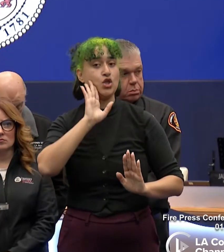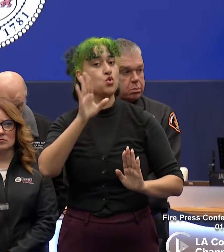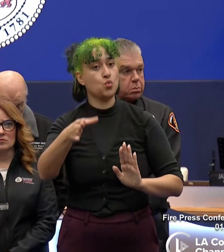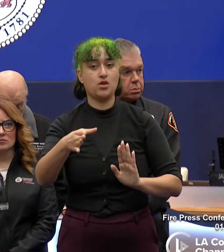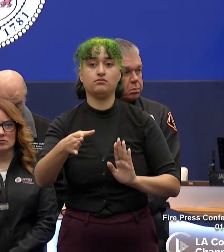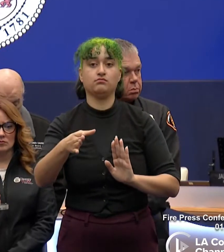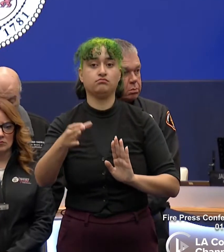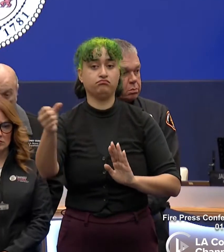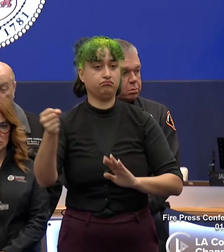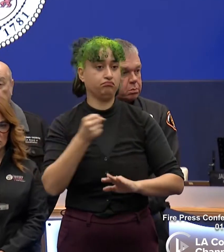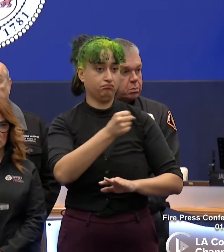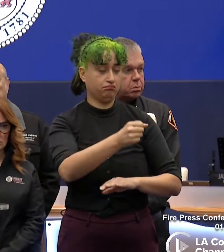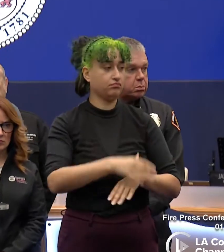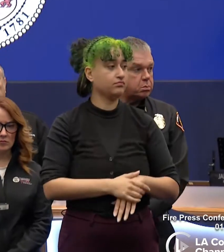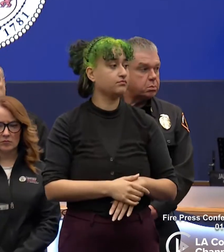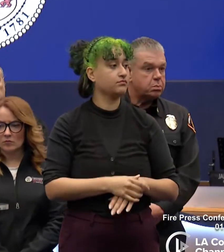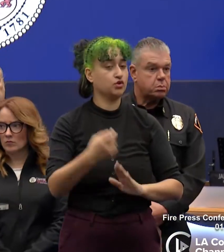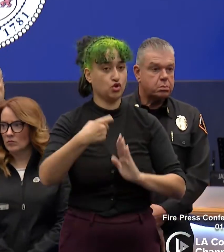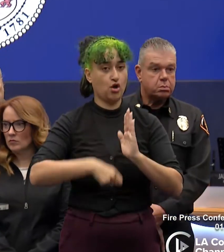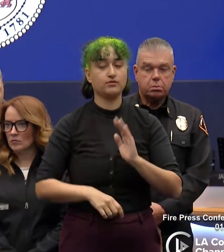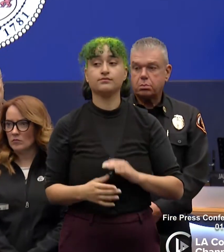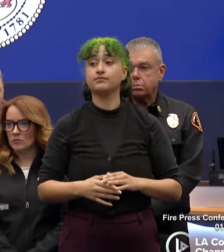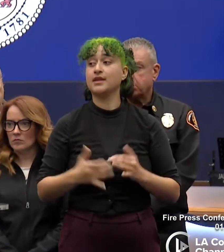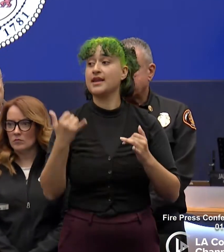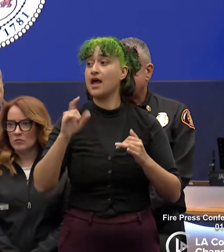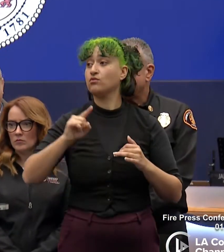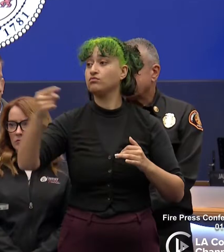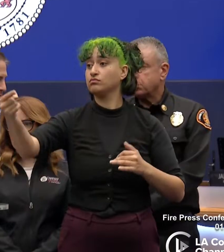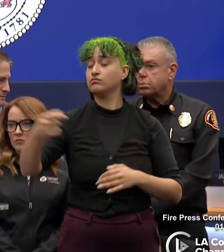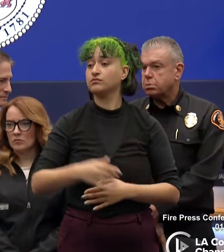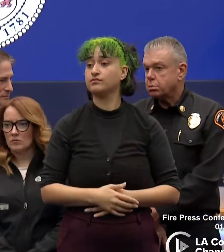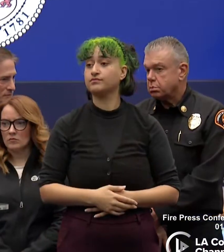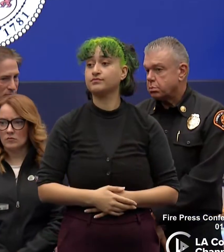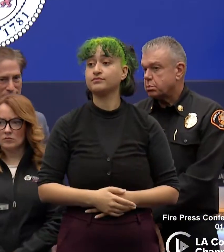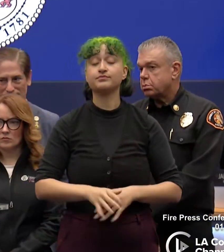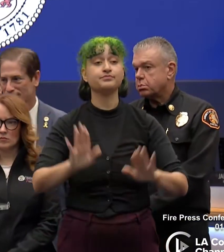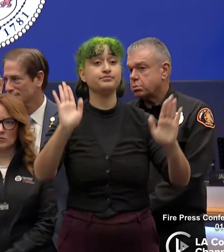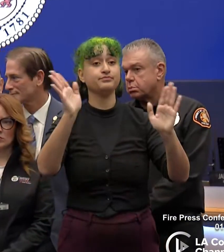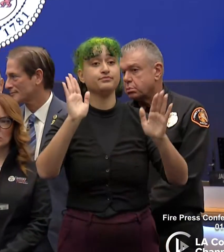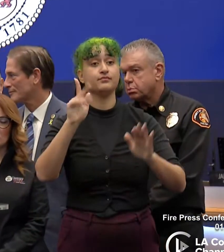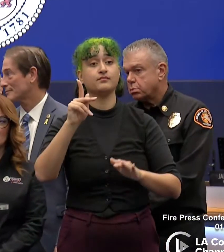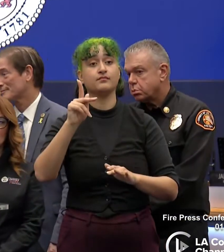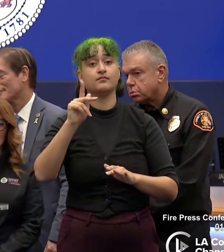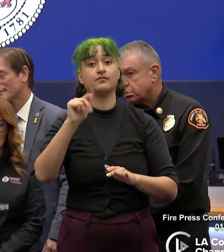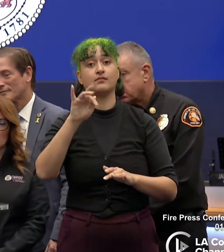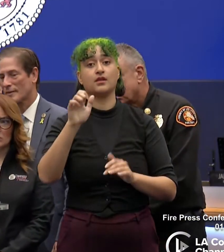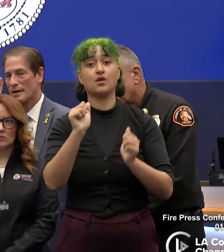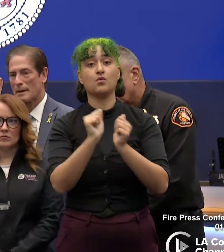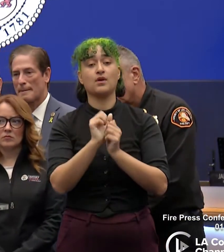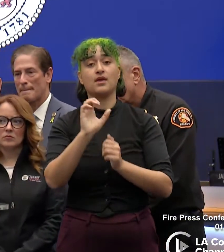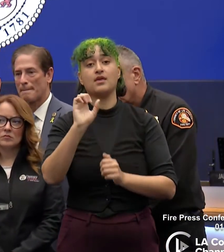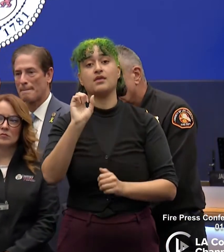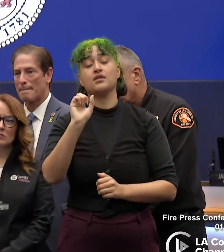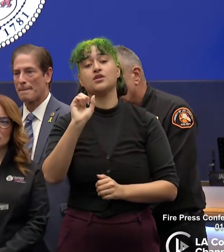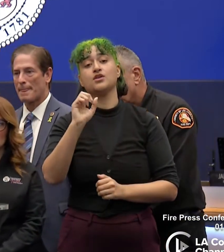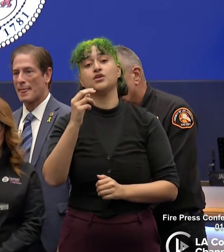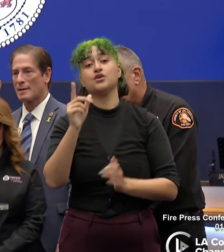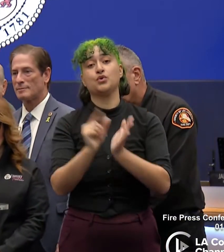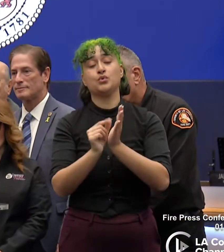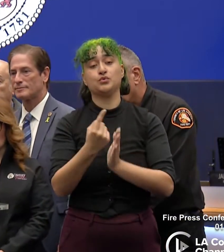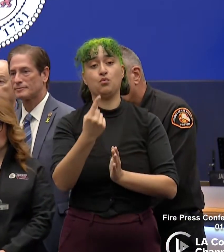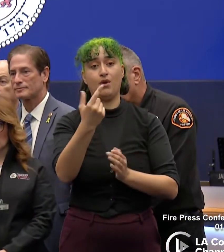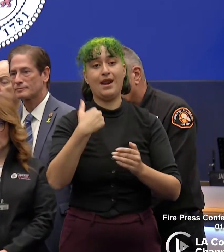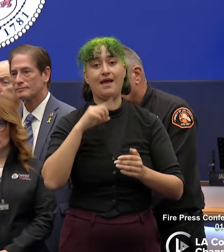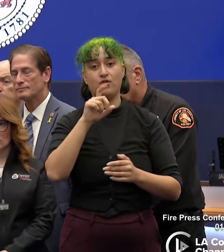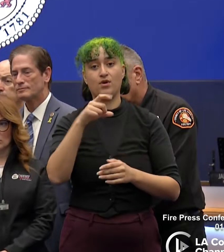be prosecuted. Thank you. We're going to go right over here. Hi, this is Kate Cagle with Spectrum News 1. I have a question